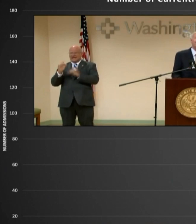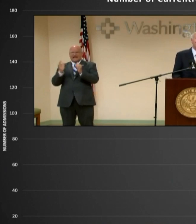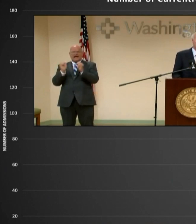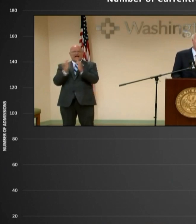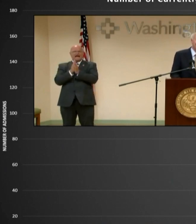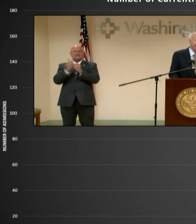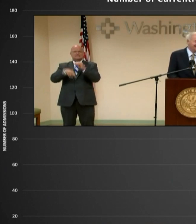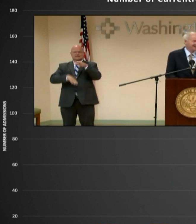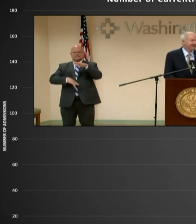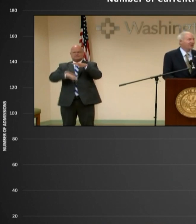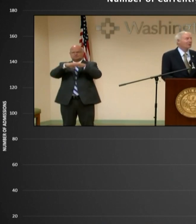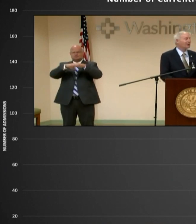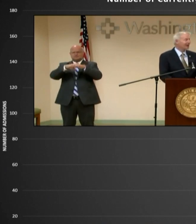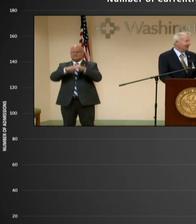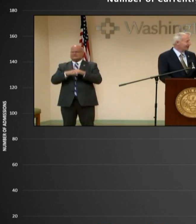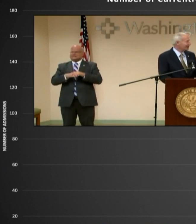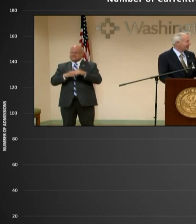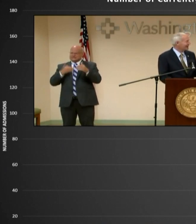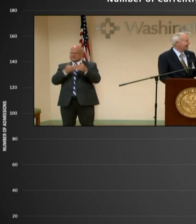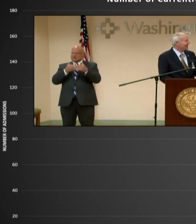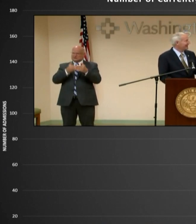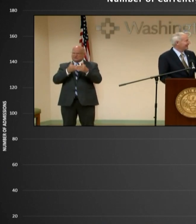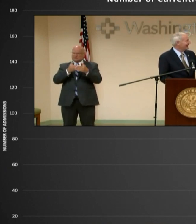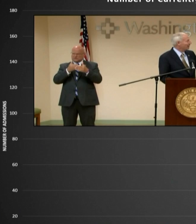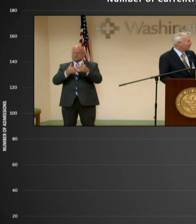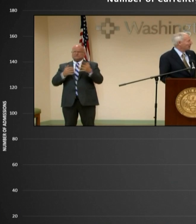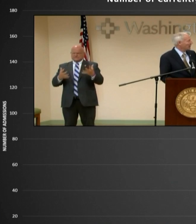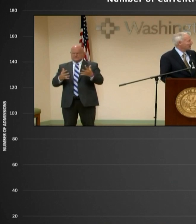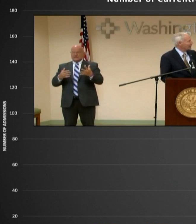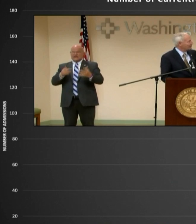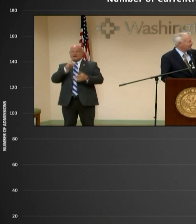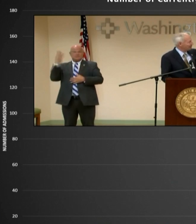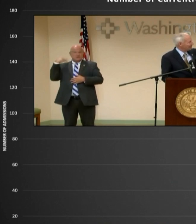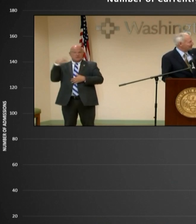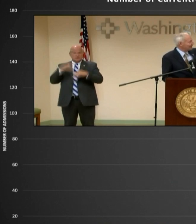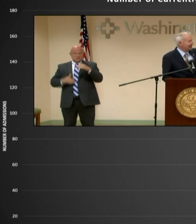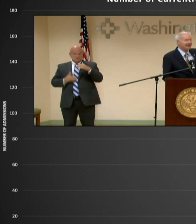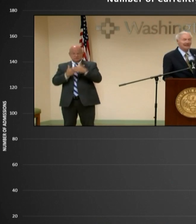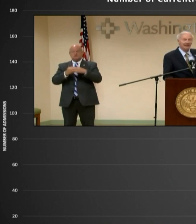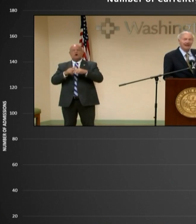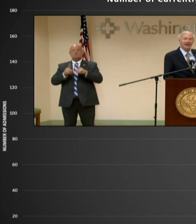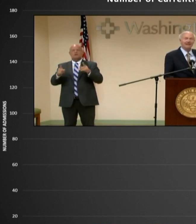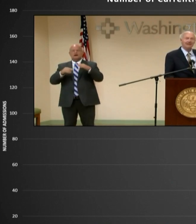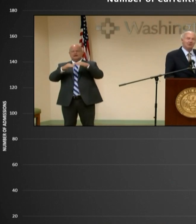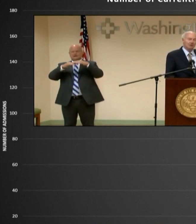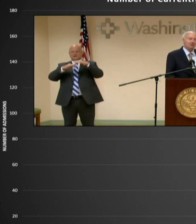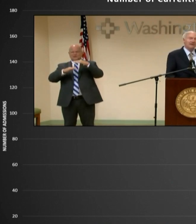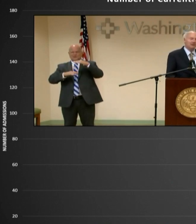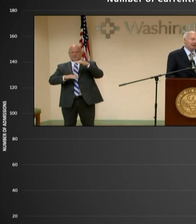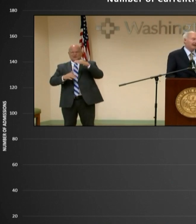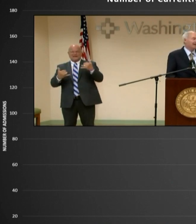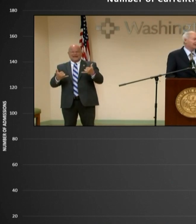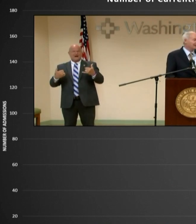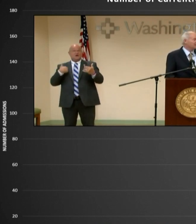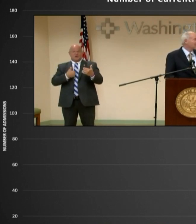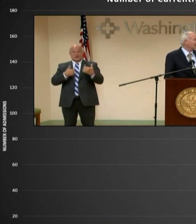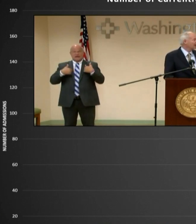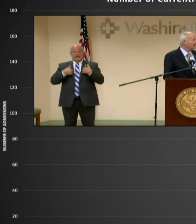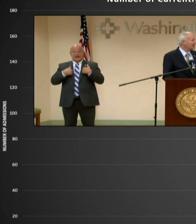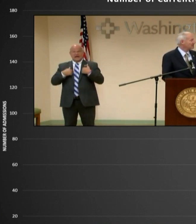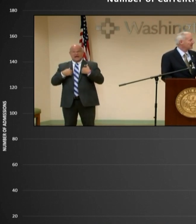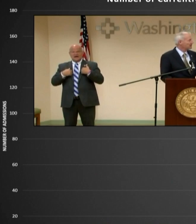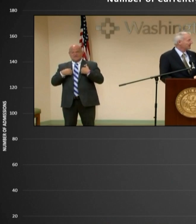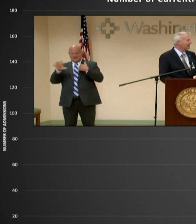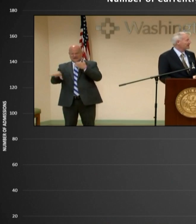capacity, and they said, well, it's tight, or we're close. And we were close, but we've seen that decline, which means we have